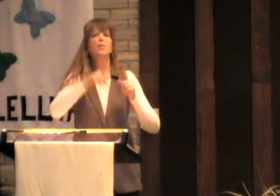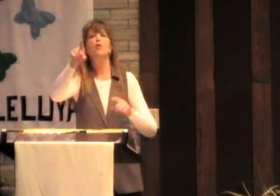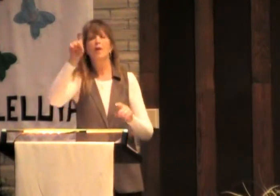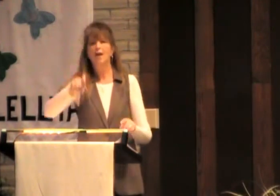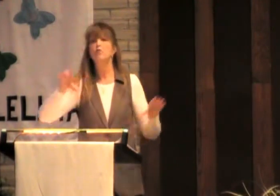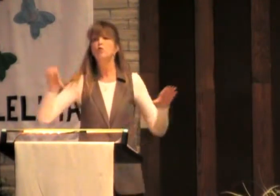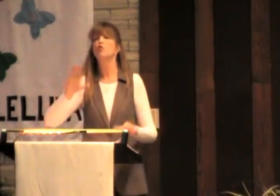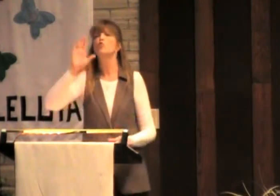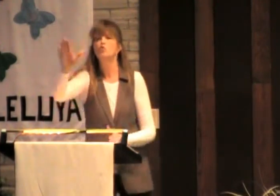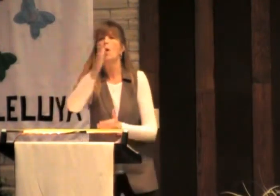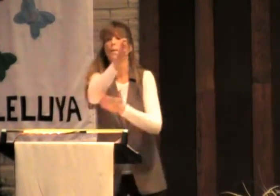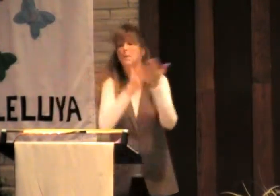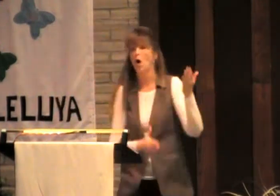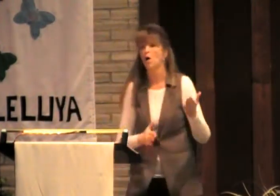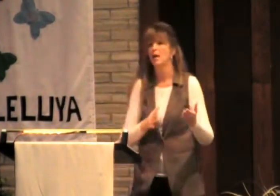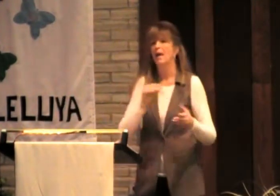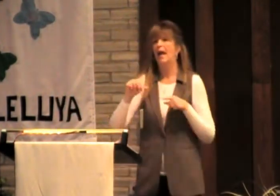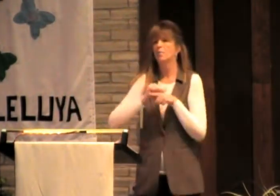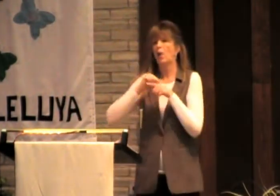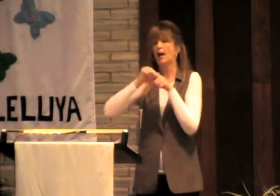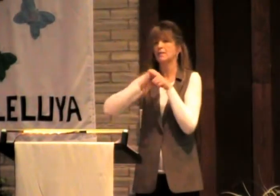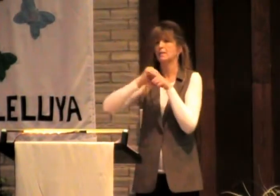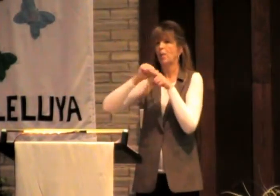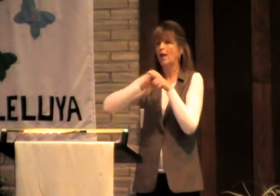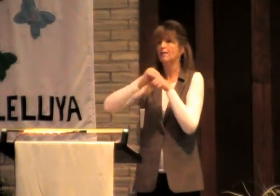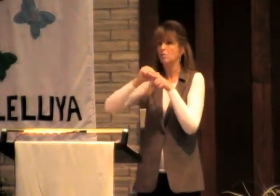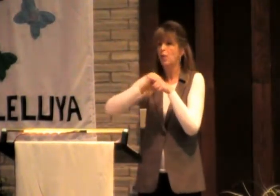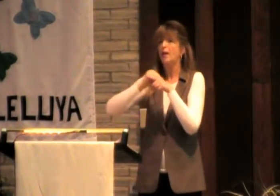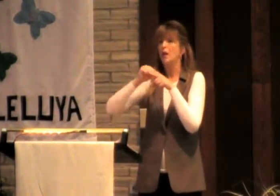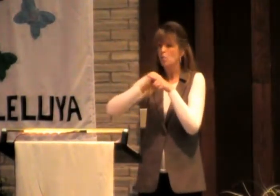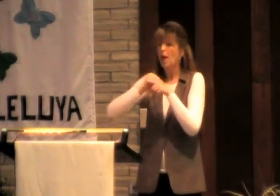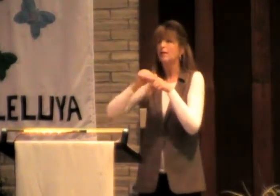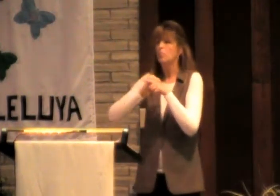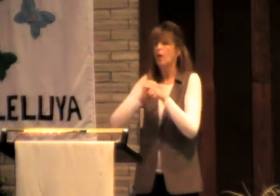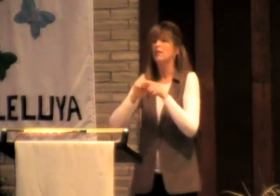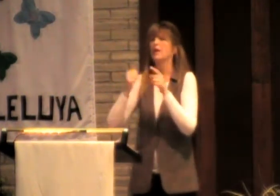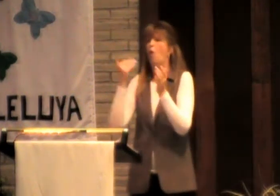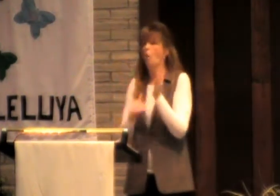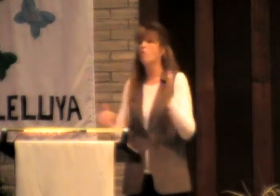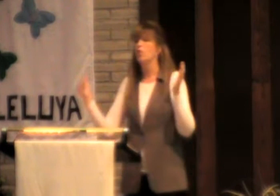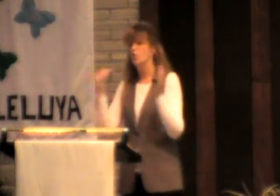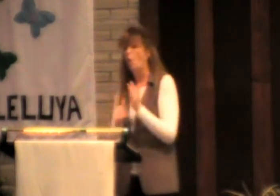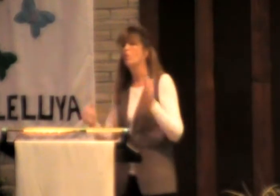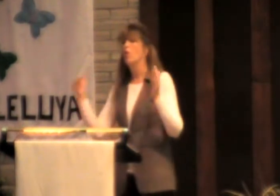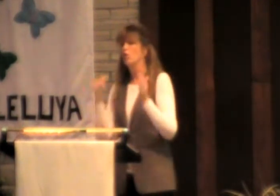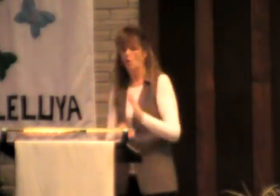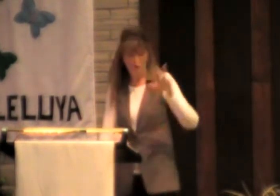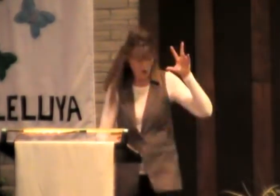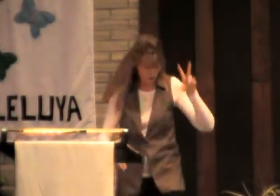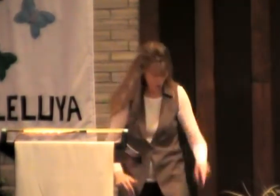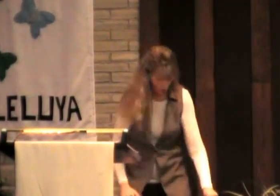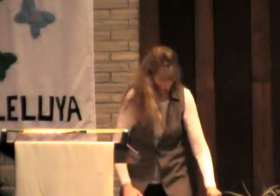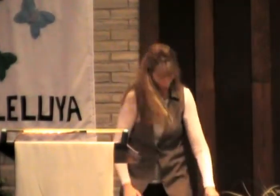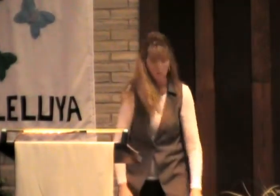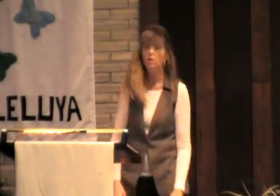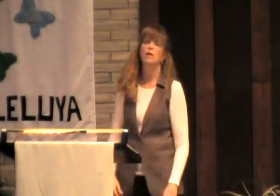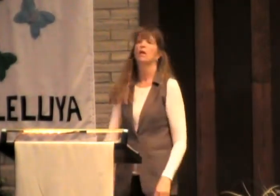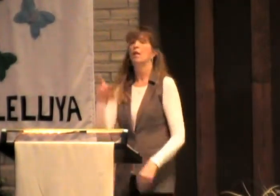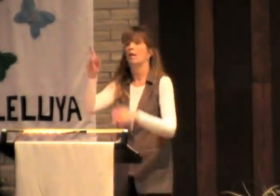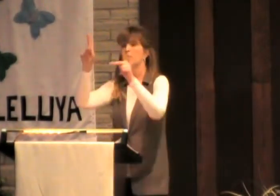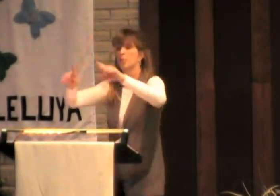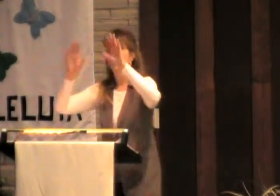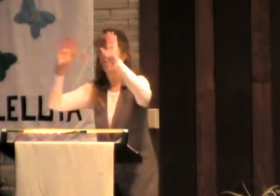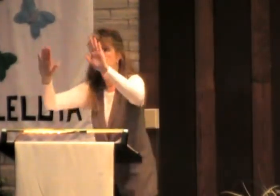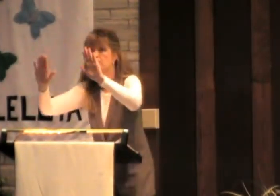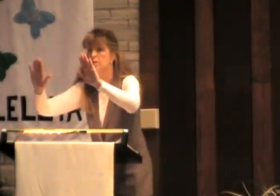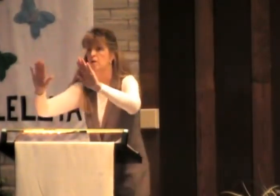promise you will. But you have to do your part. You have to practice. Practice, practice, practice over and over and over. You have to